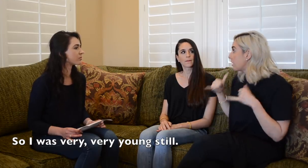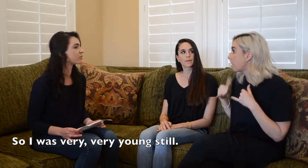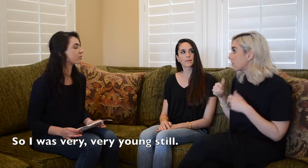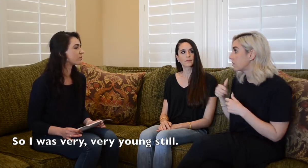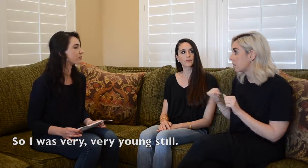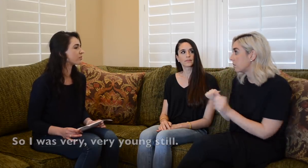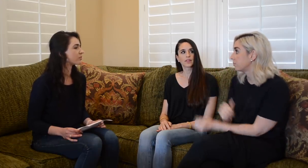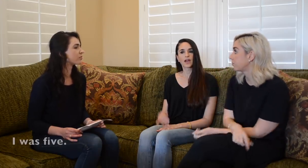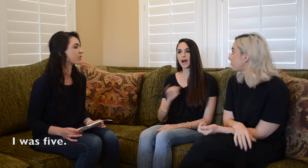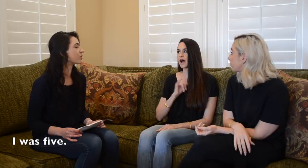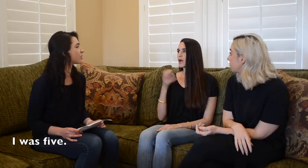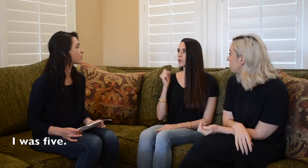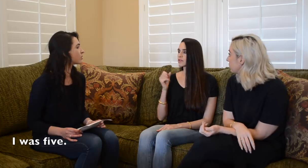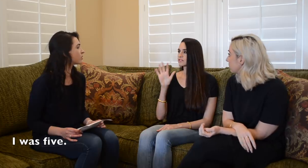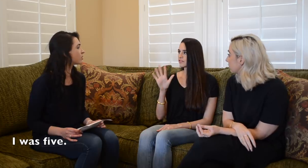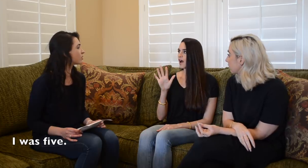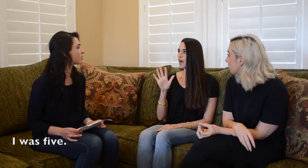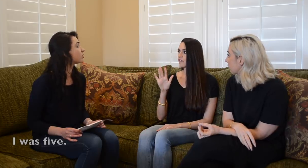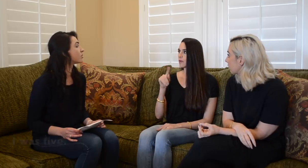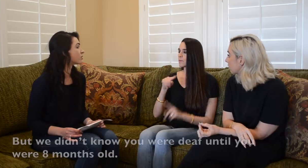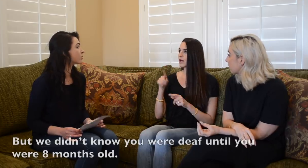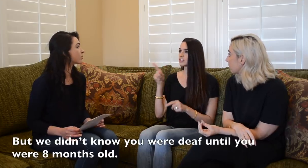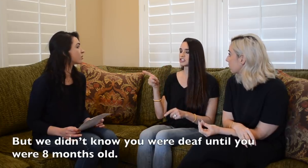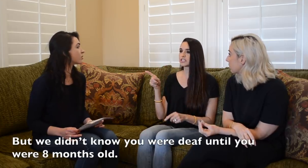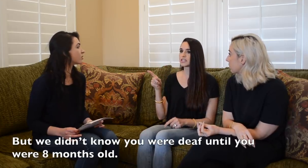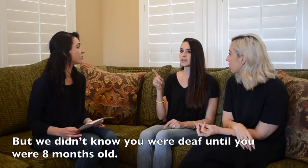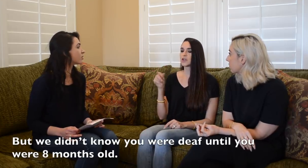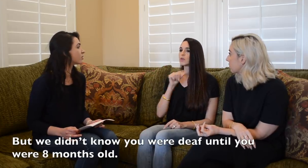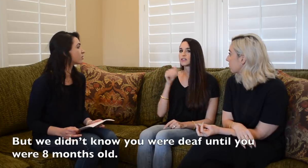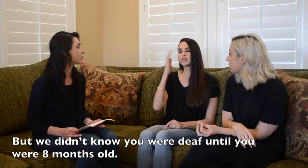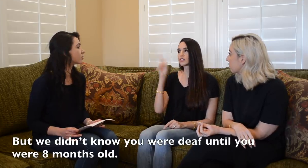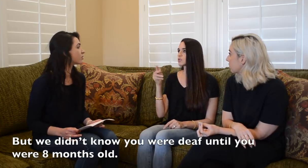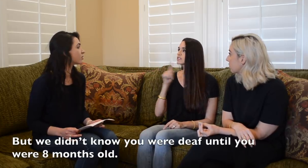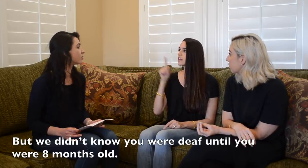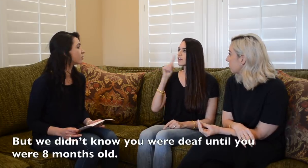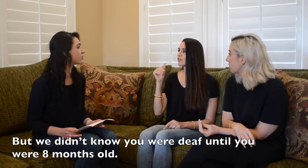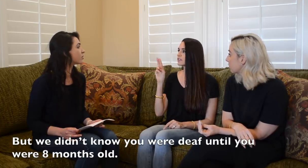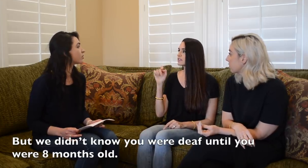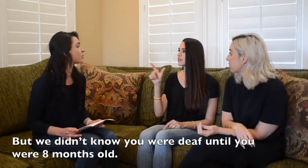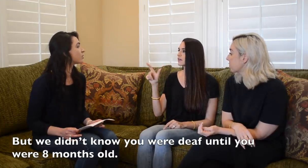young still. I was 5, but we didn't know she was deaf until